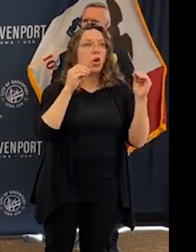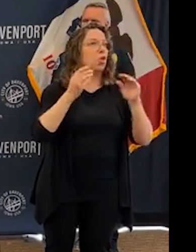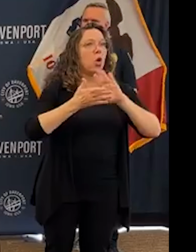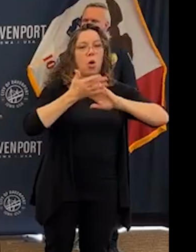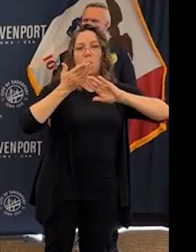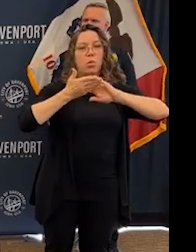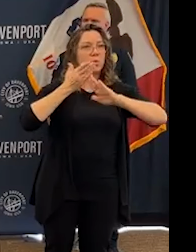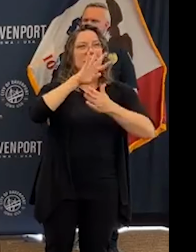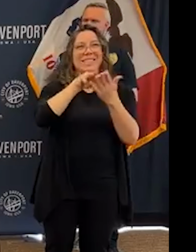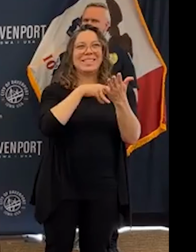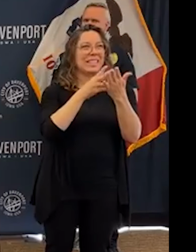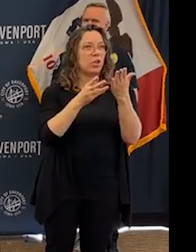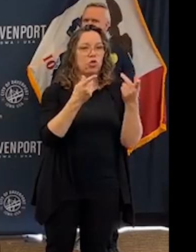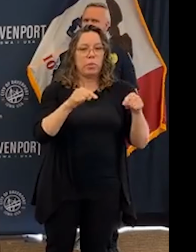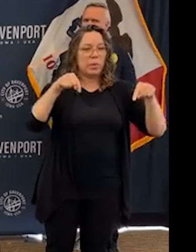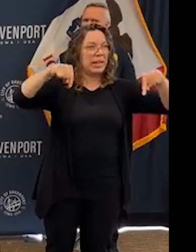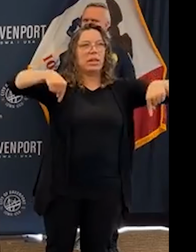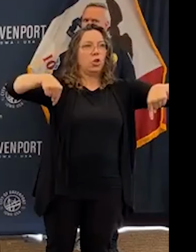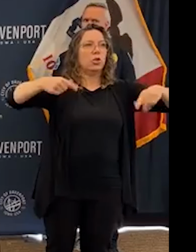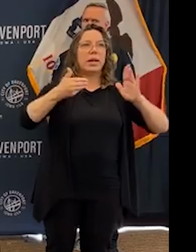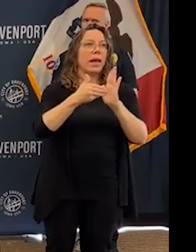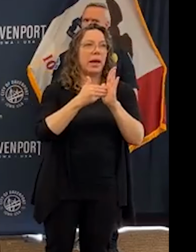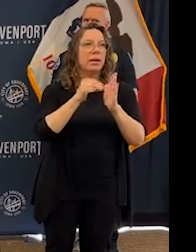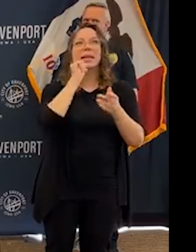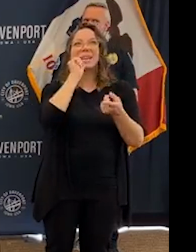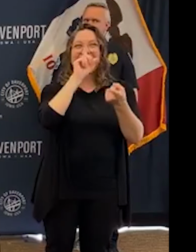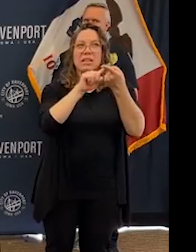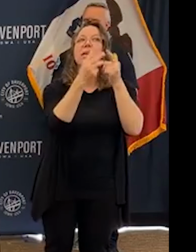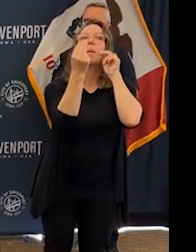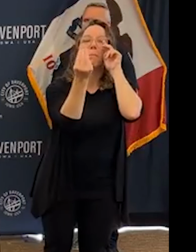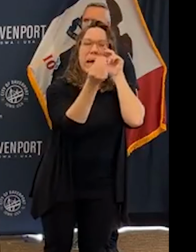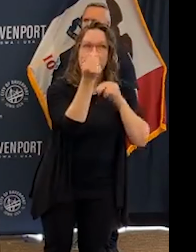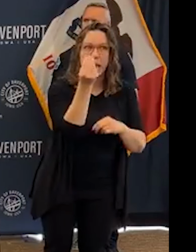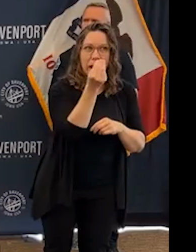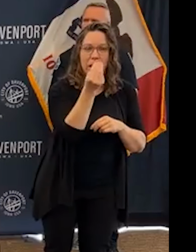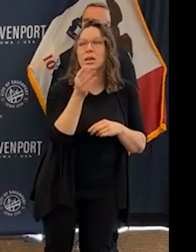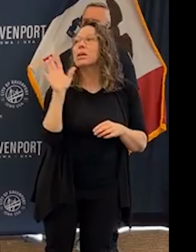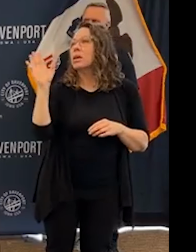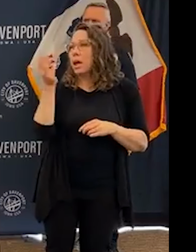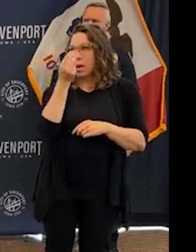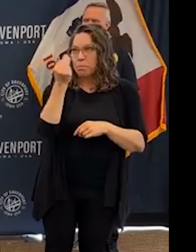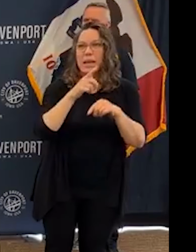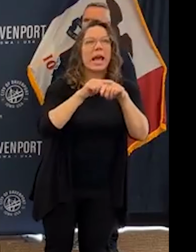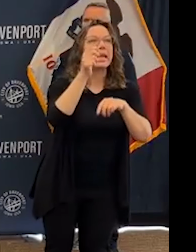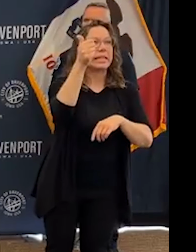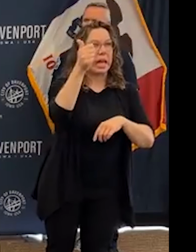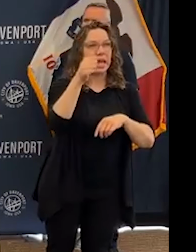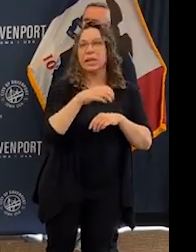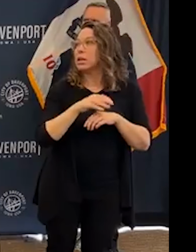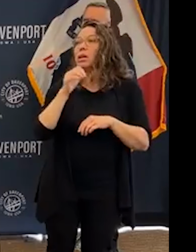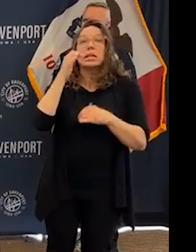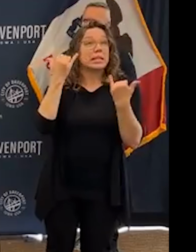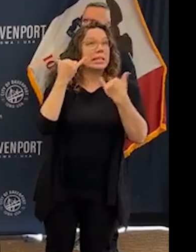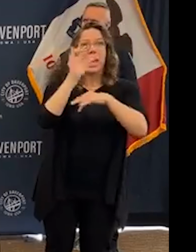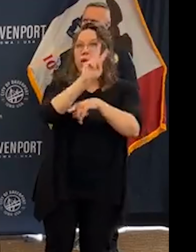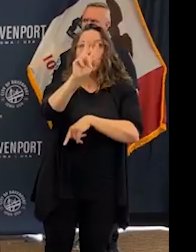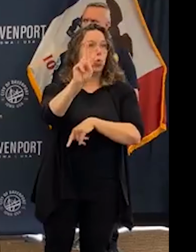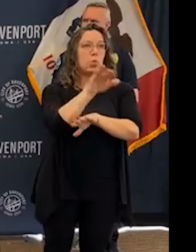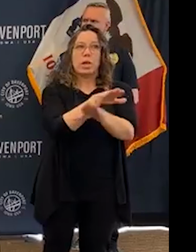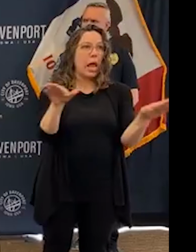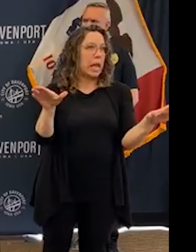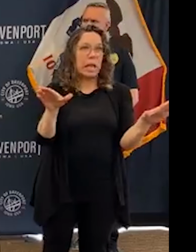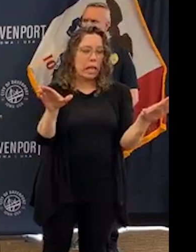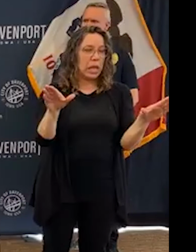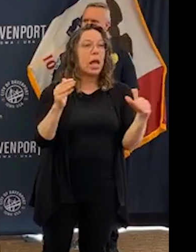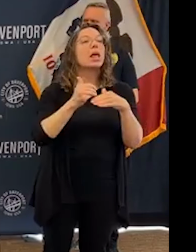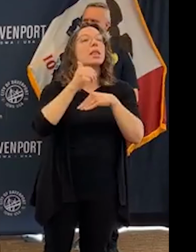here till Monday. Monday at 10. So there's no 2 p.m. No 2 p.m. today. The next scheduled one is Monday.